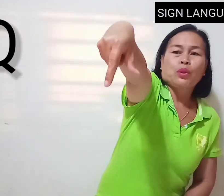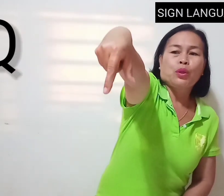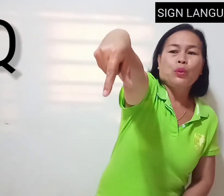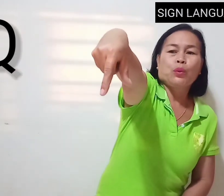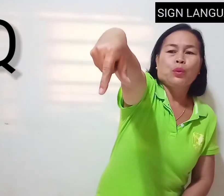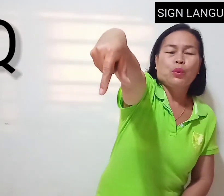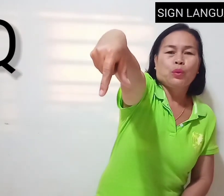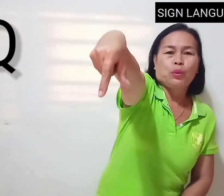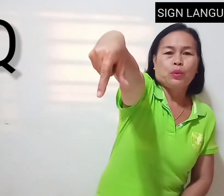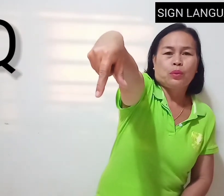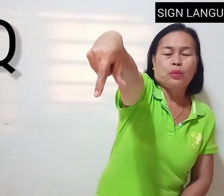Q.